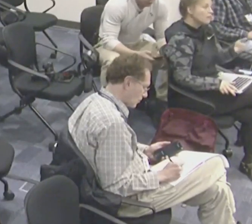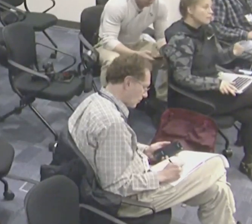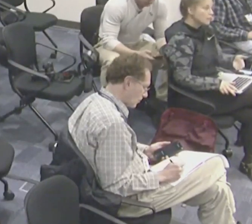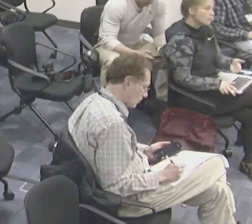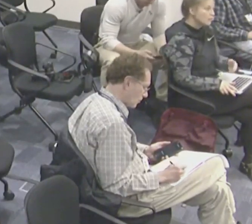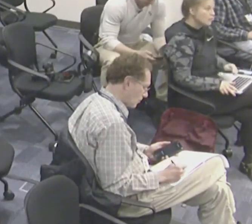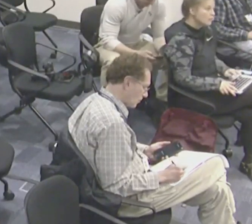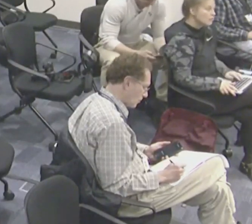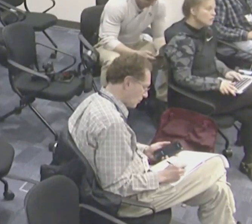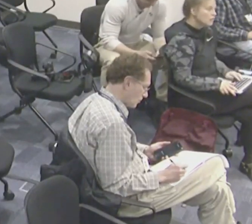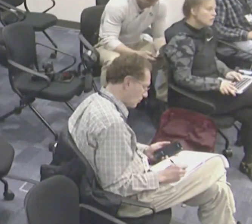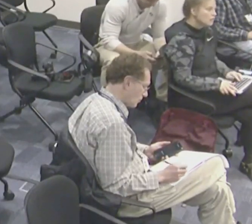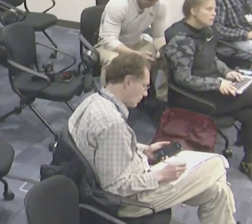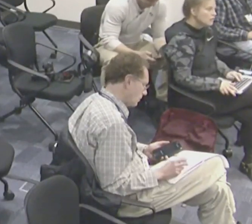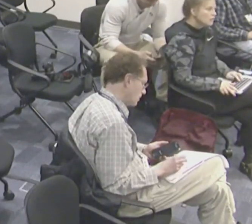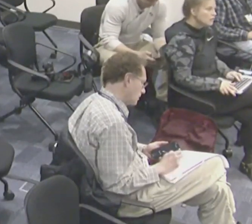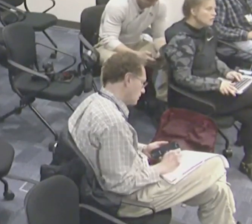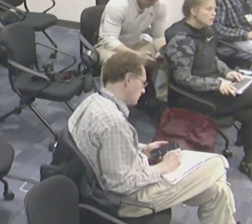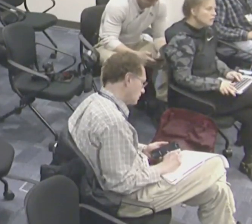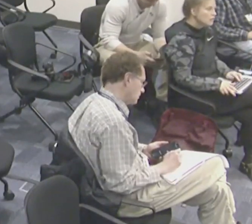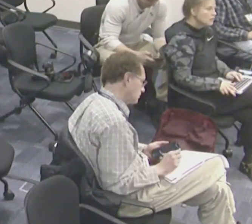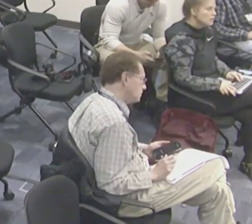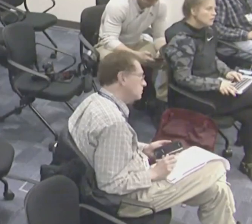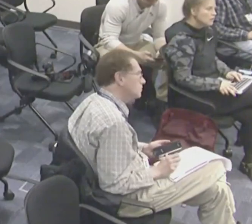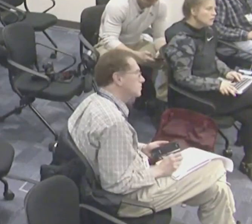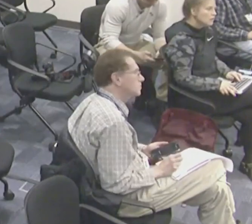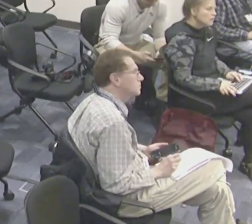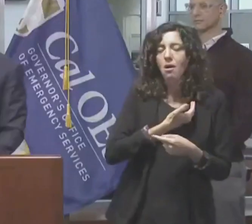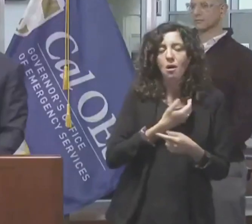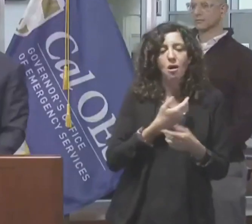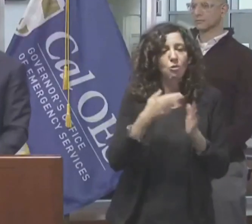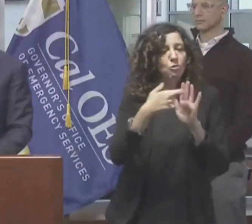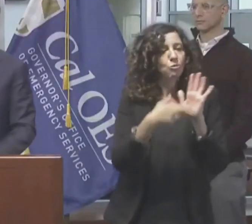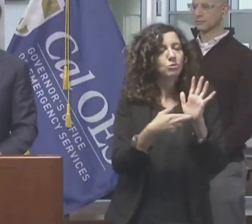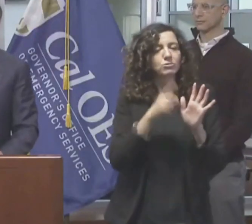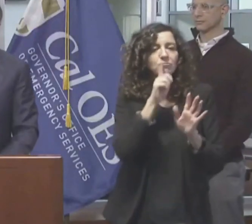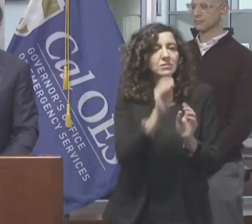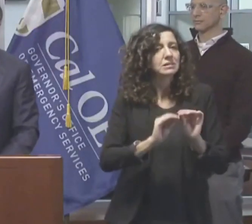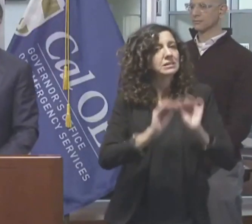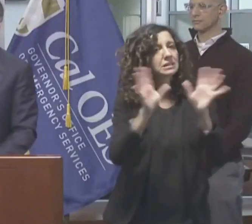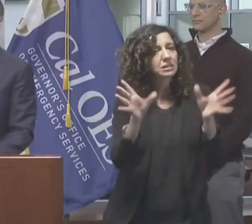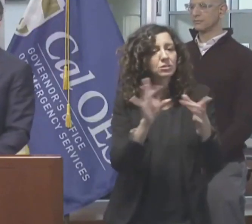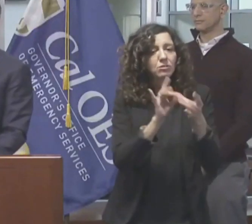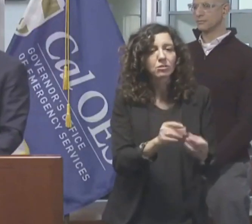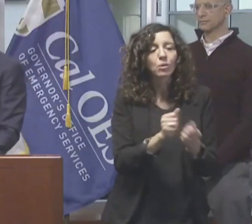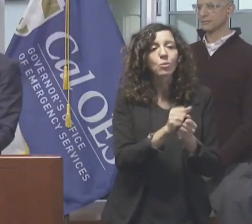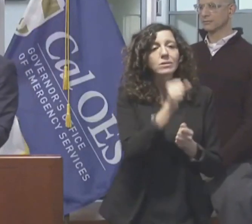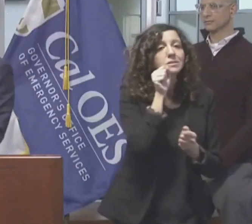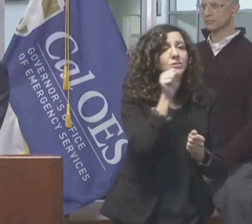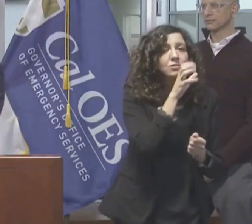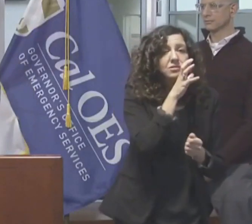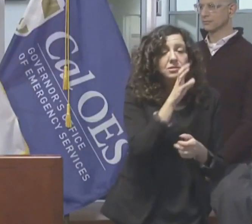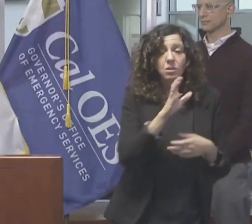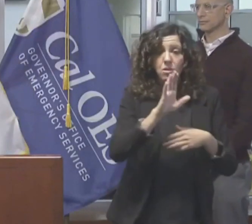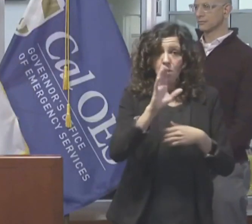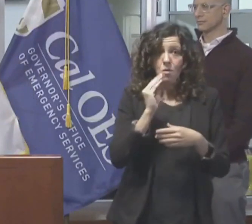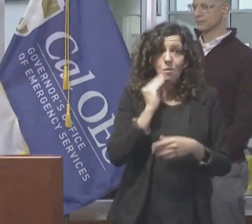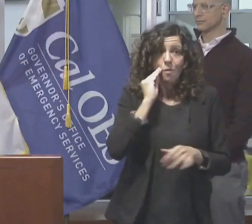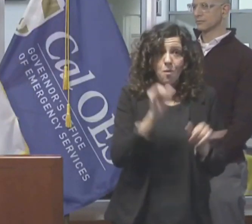That's why our guidelines are very clear as it relates to congregate facilities, seniors, making sure we home isolation includes all.